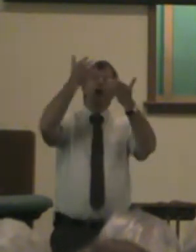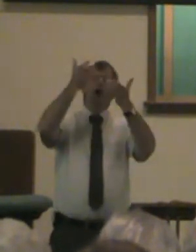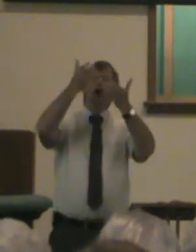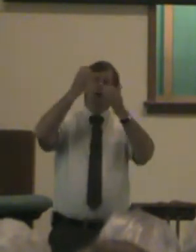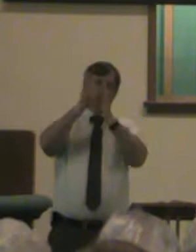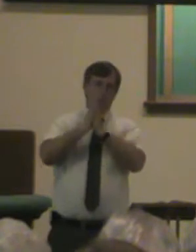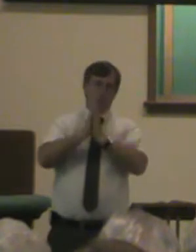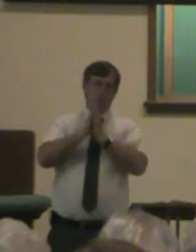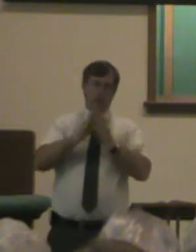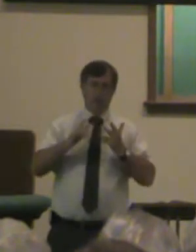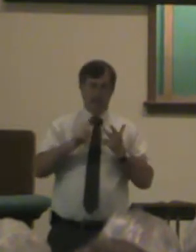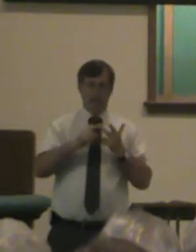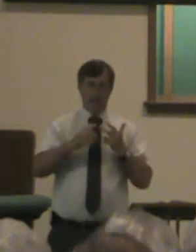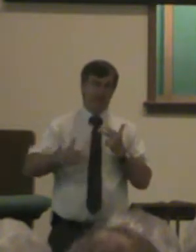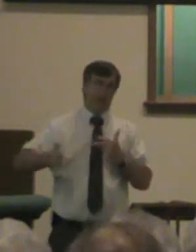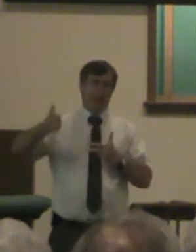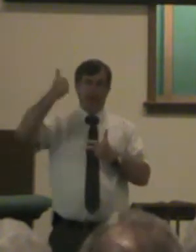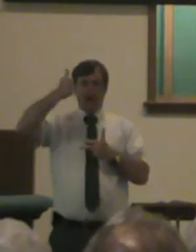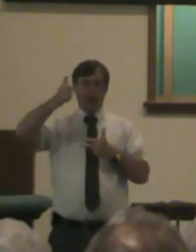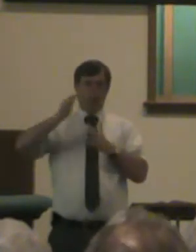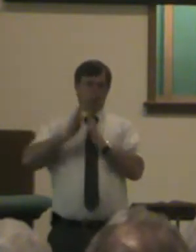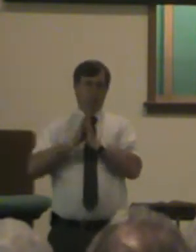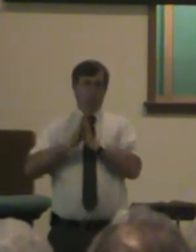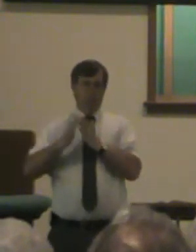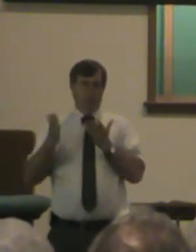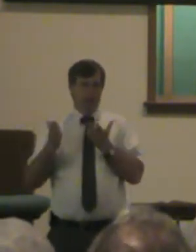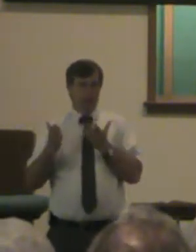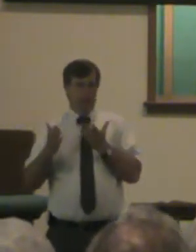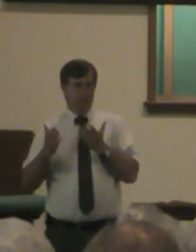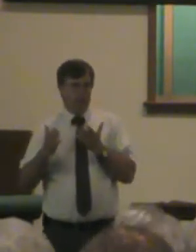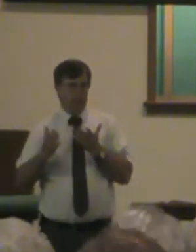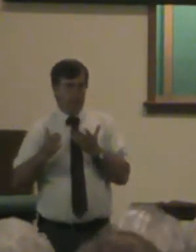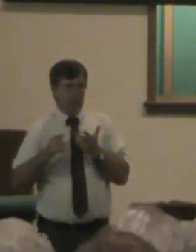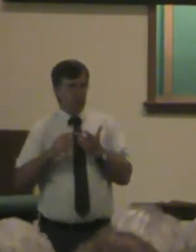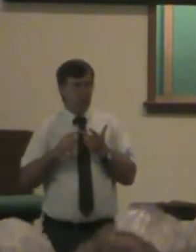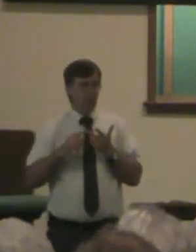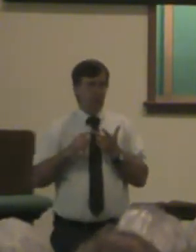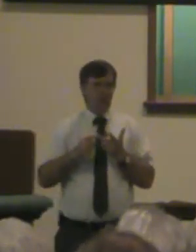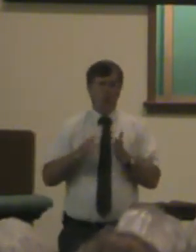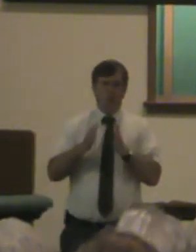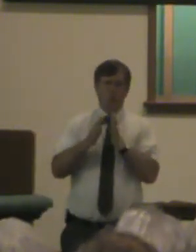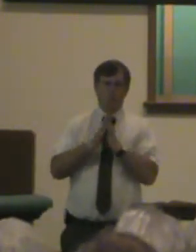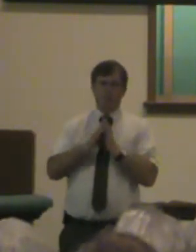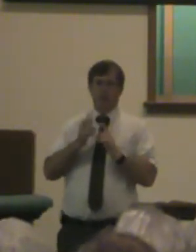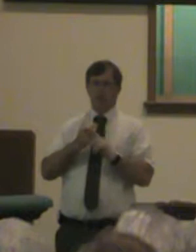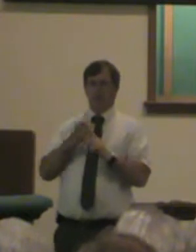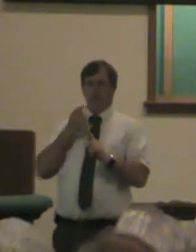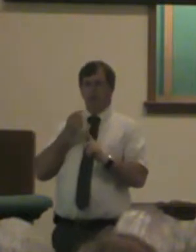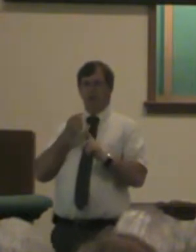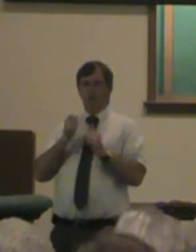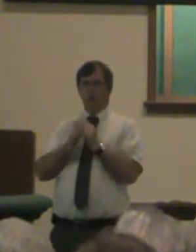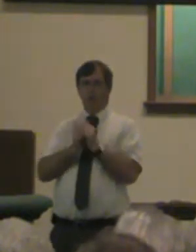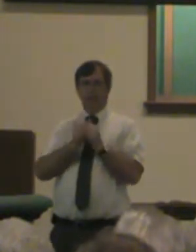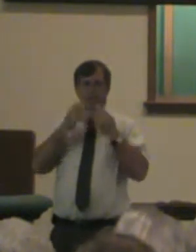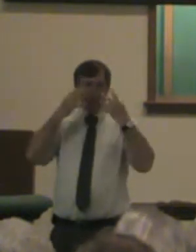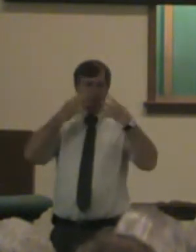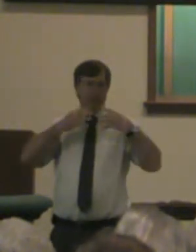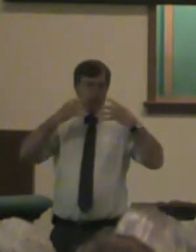prayed. And the highest, loftiest kind of a prayer was said to be the prayers that came with